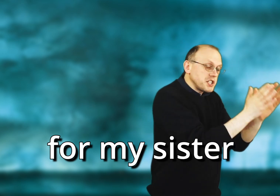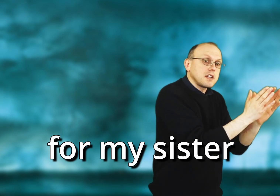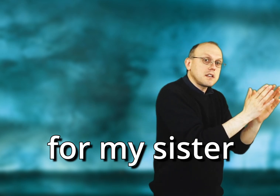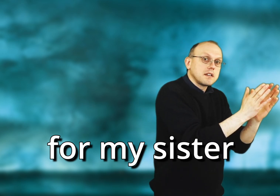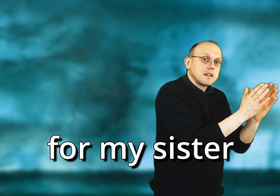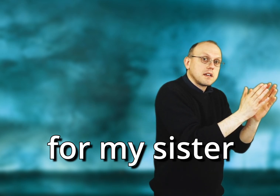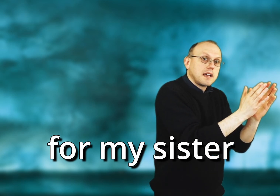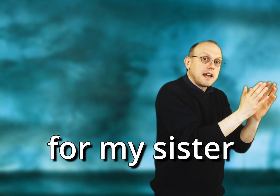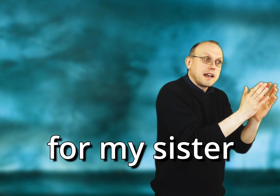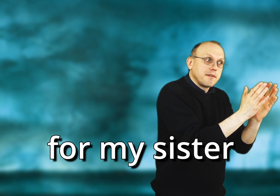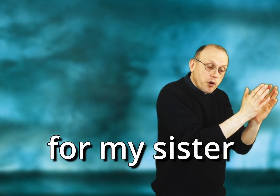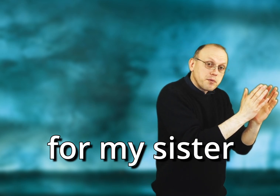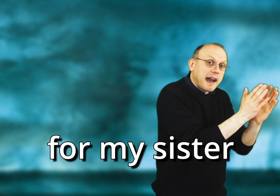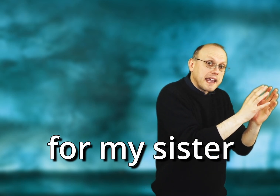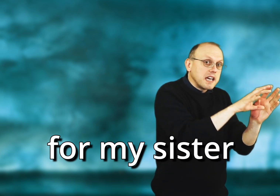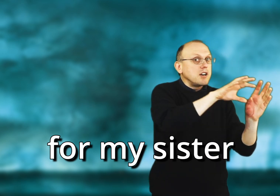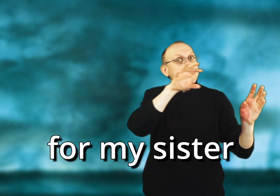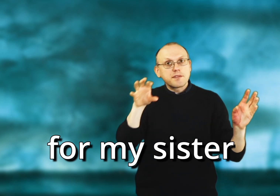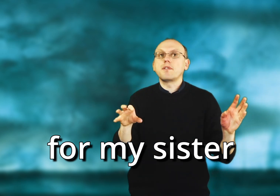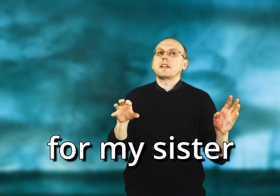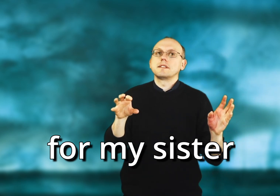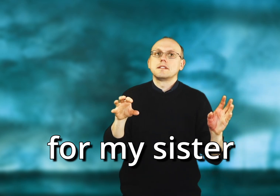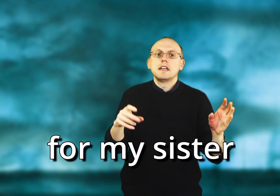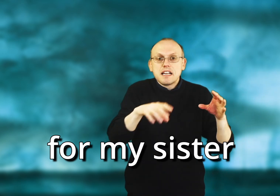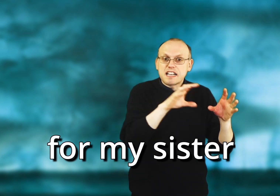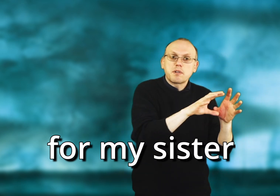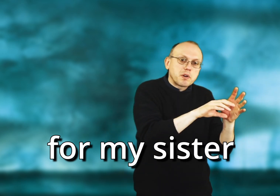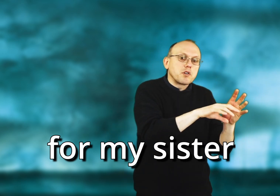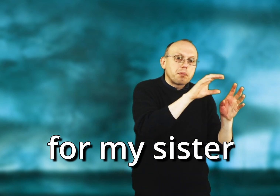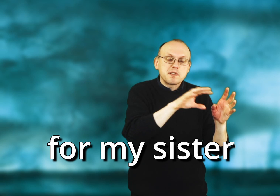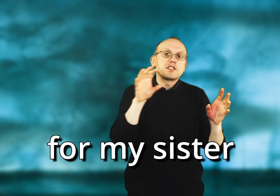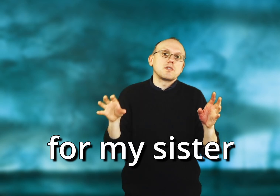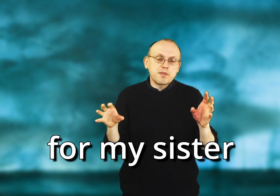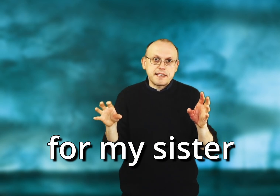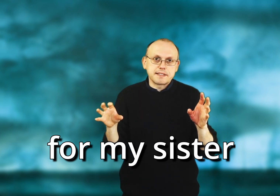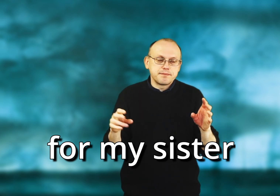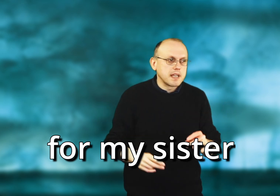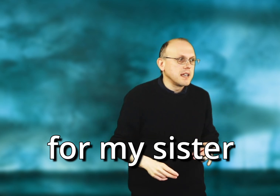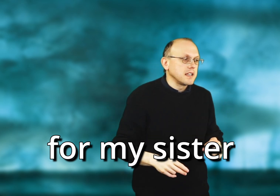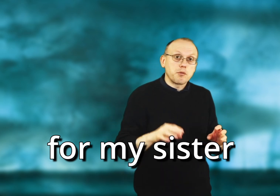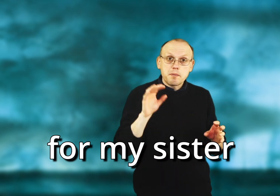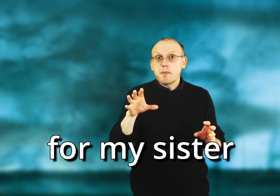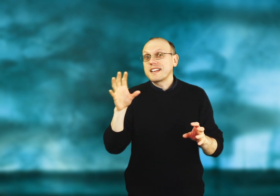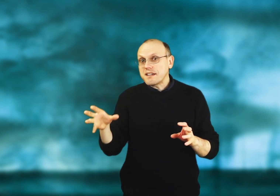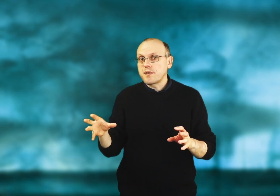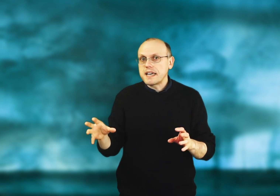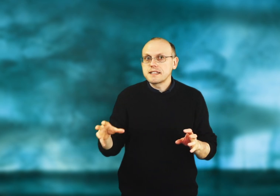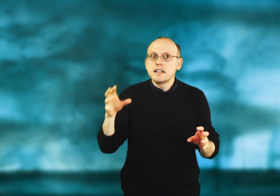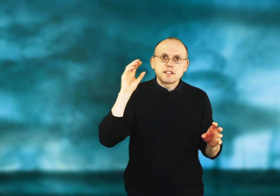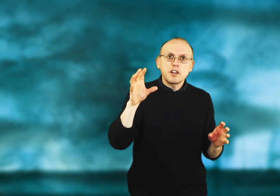preposition followed by a noun phrase. That's what we call a prepositional phrase. Now remember, a noun phrase has got to